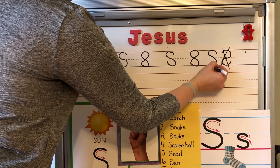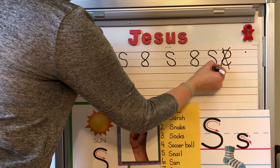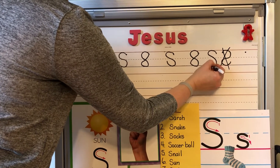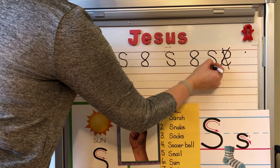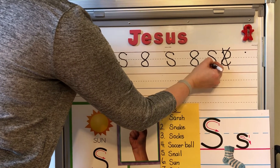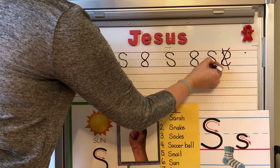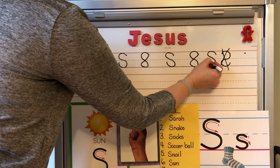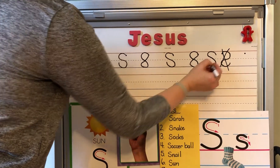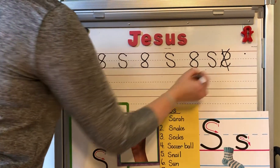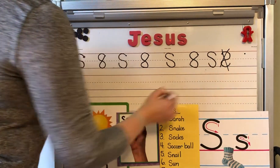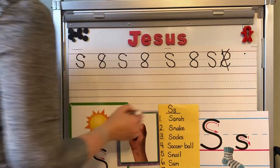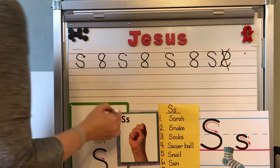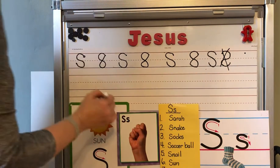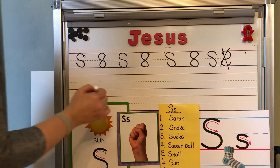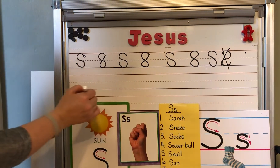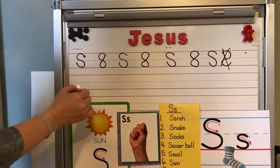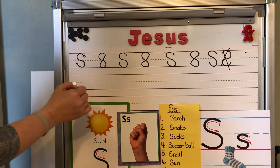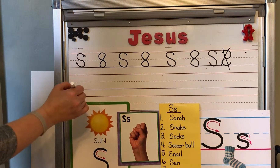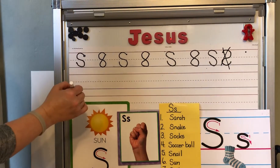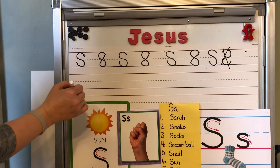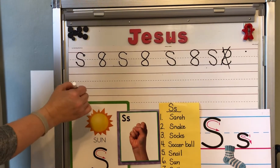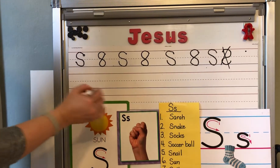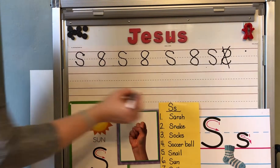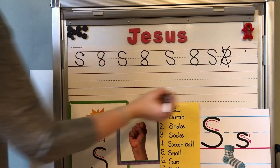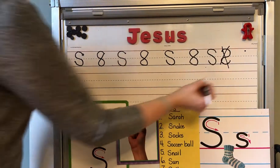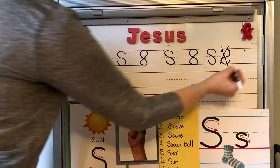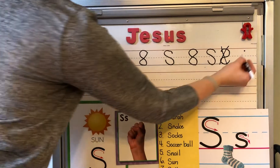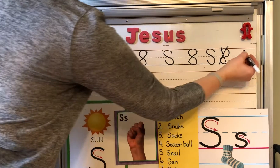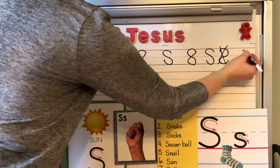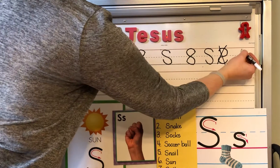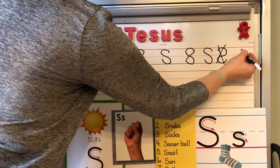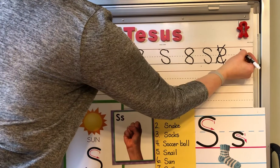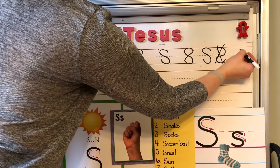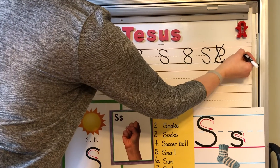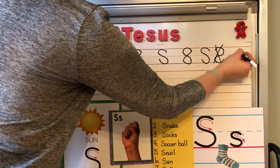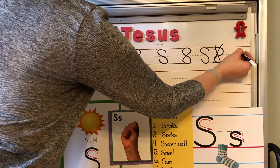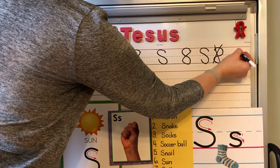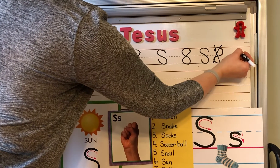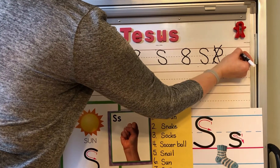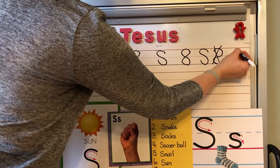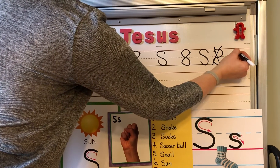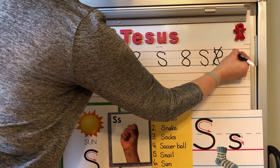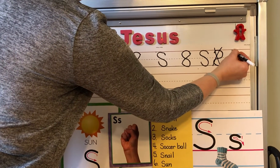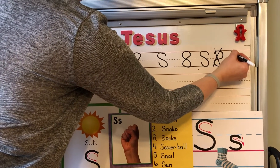and that's how you make your S. And now let's make our S again and turn it into a number 8.